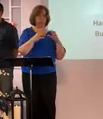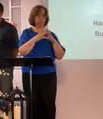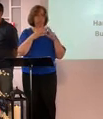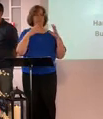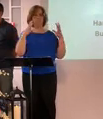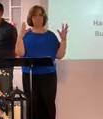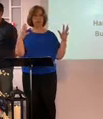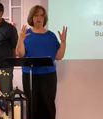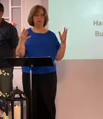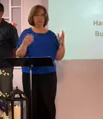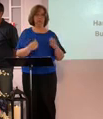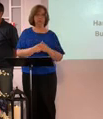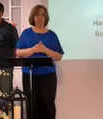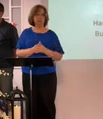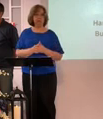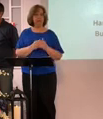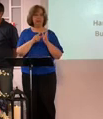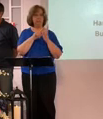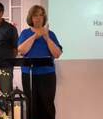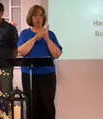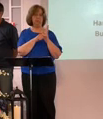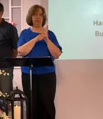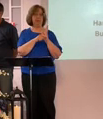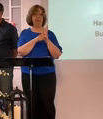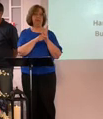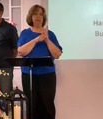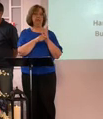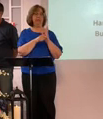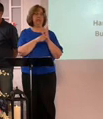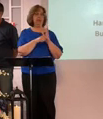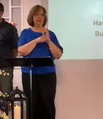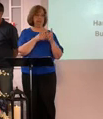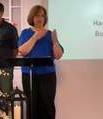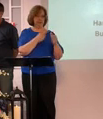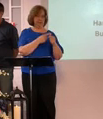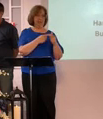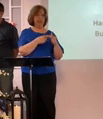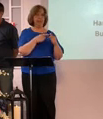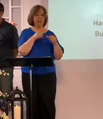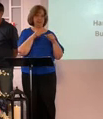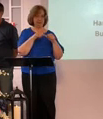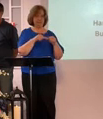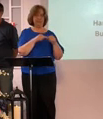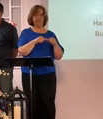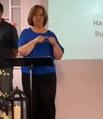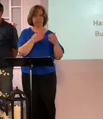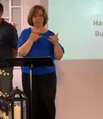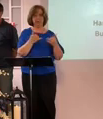unbelievable. From that moment on, and still today, that